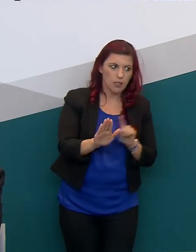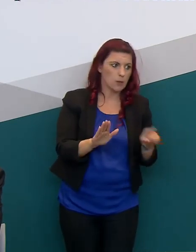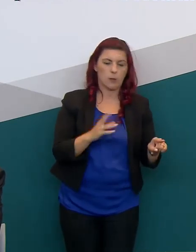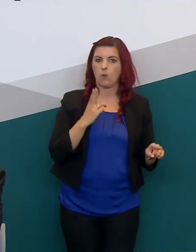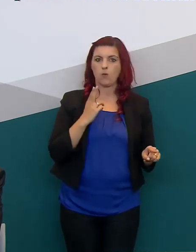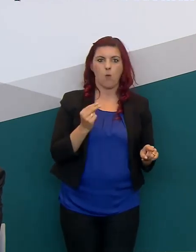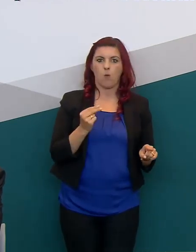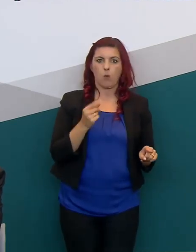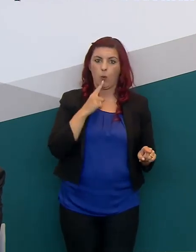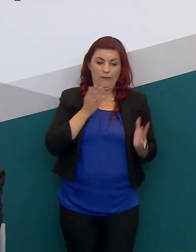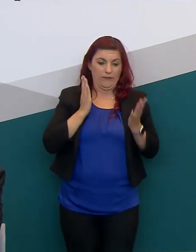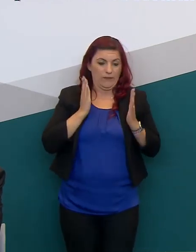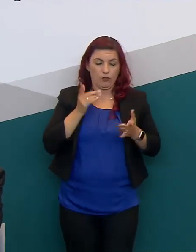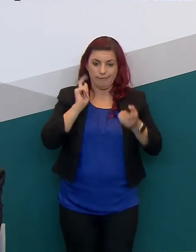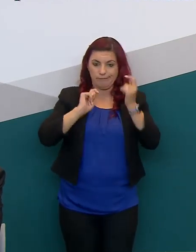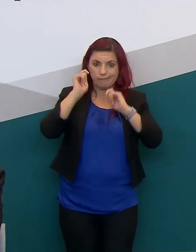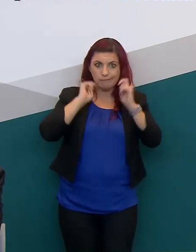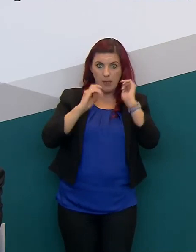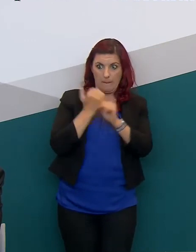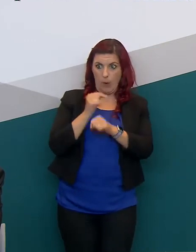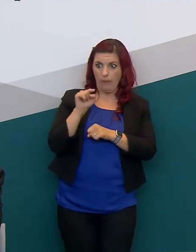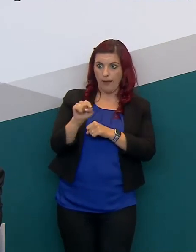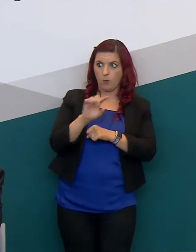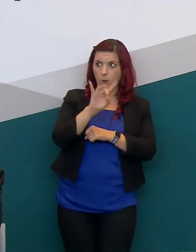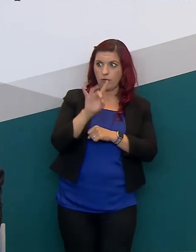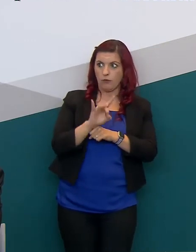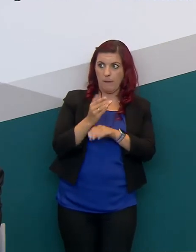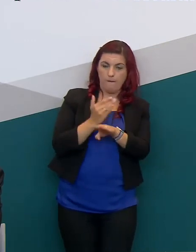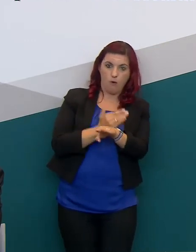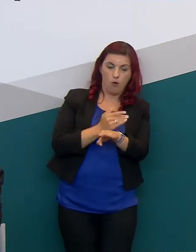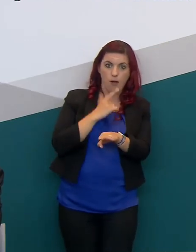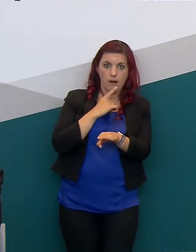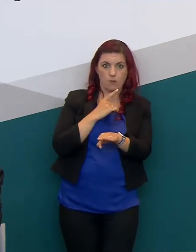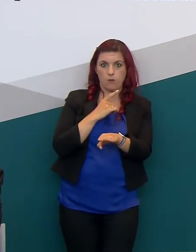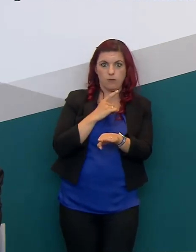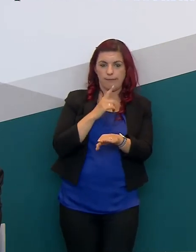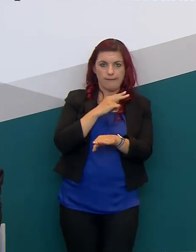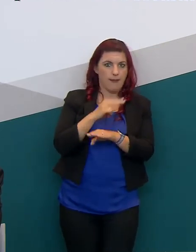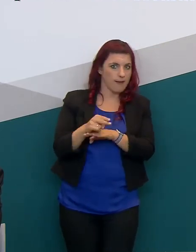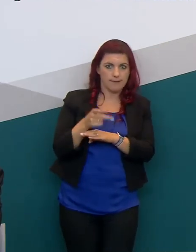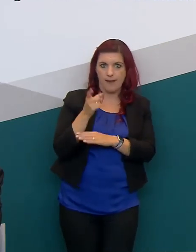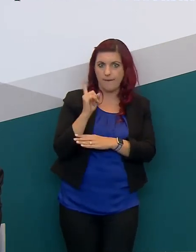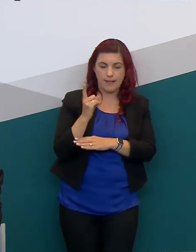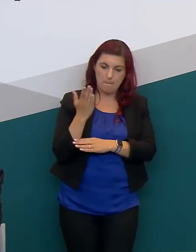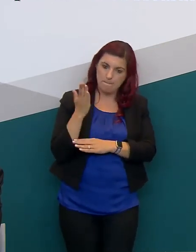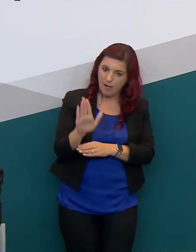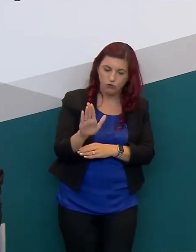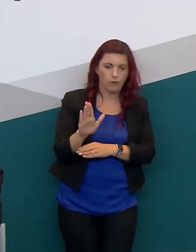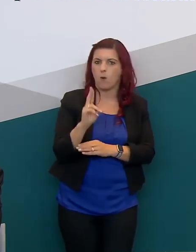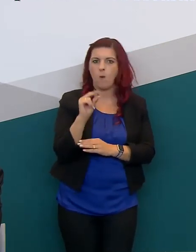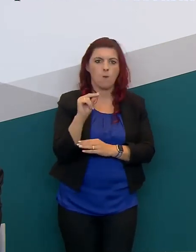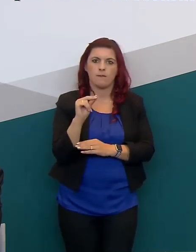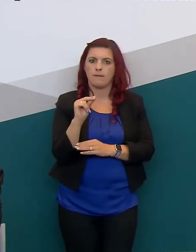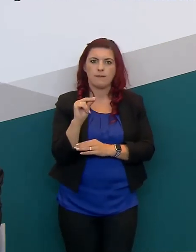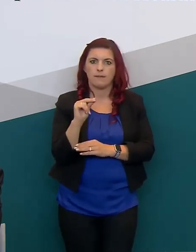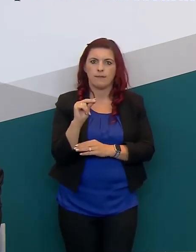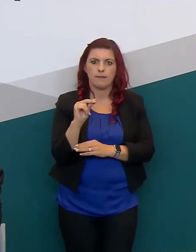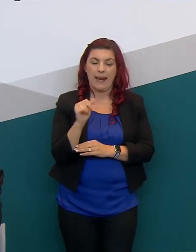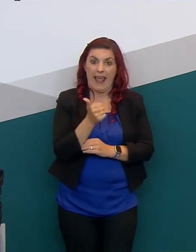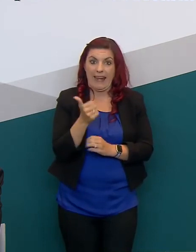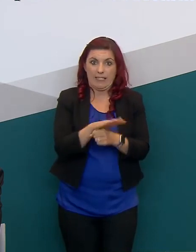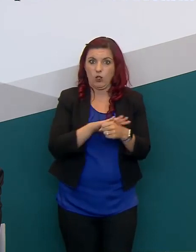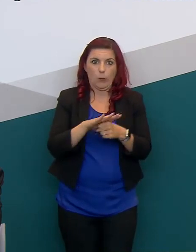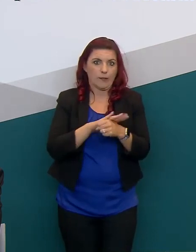No, we've given consideration to that specific question, and we have not advised on mandatory use of face masks in any particular